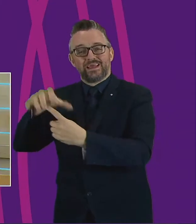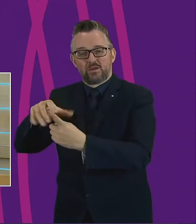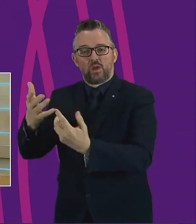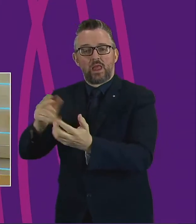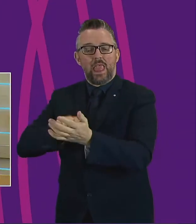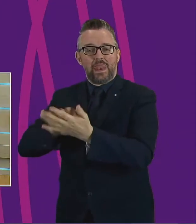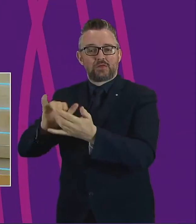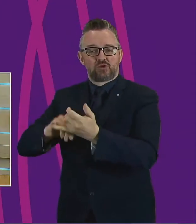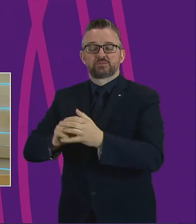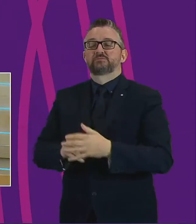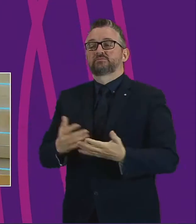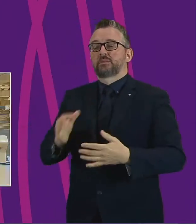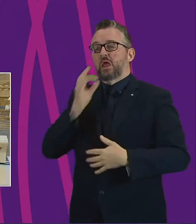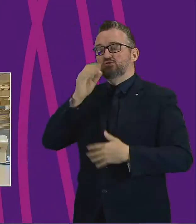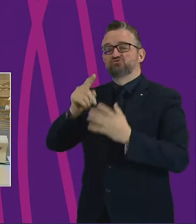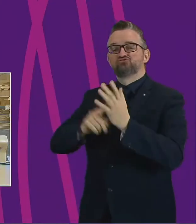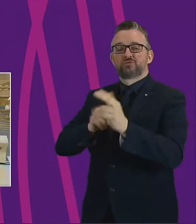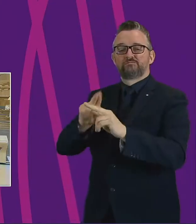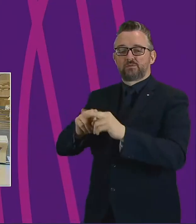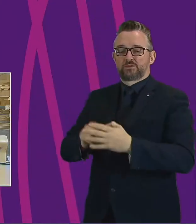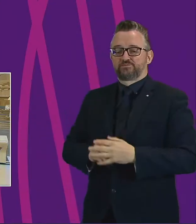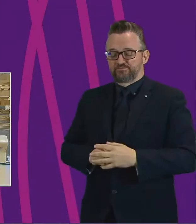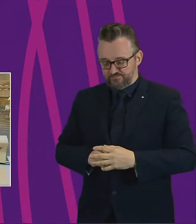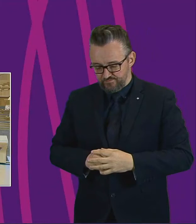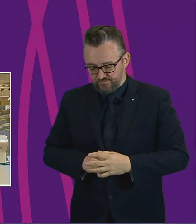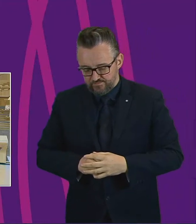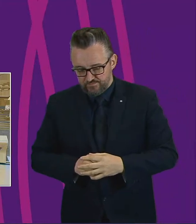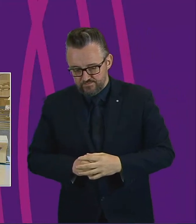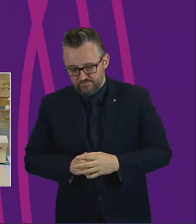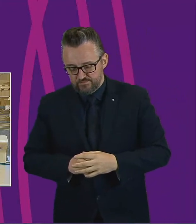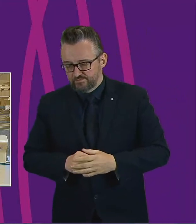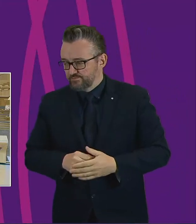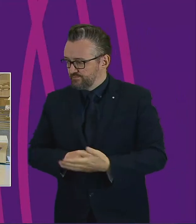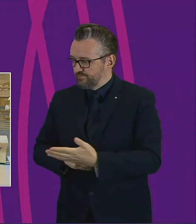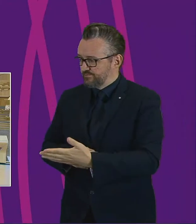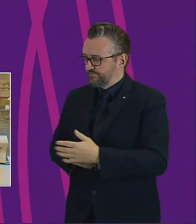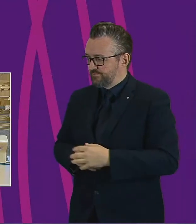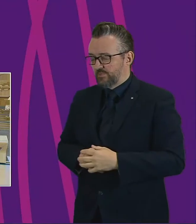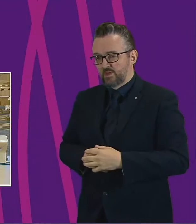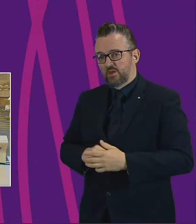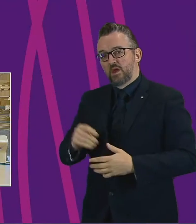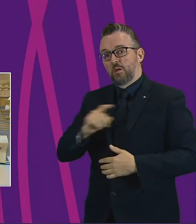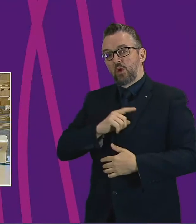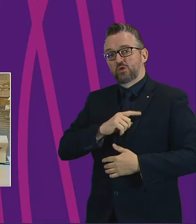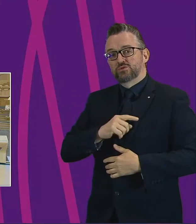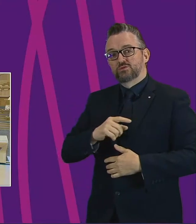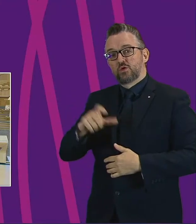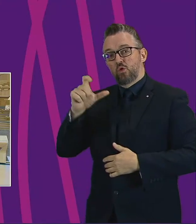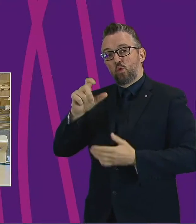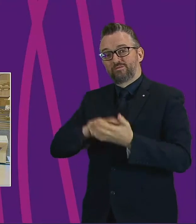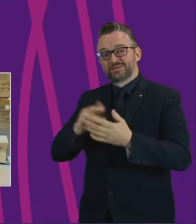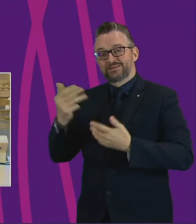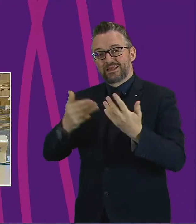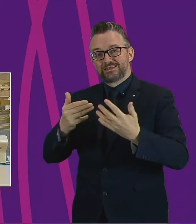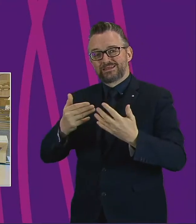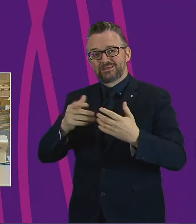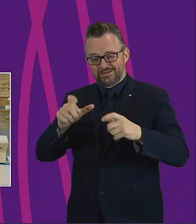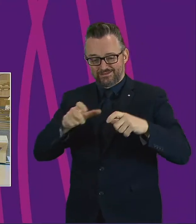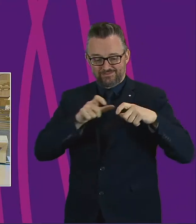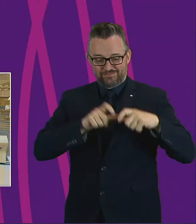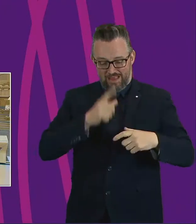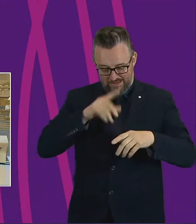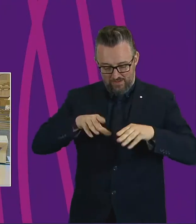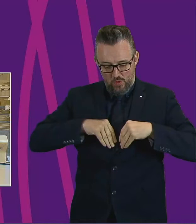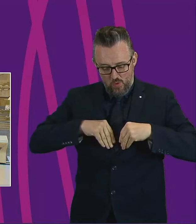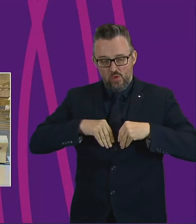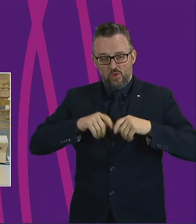Jean Freeman. Because of the prolonged incubation period of COVID-19, which can be up to 14 days, it